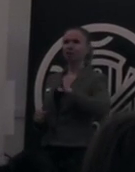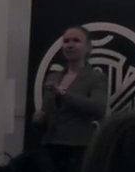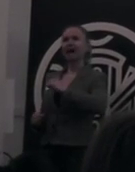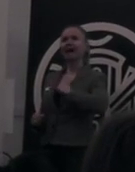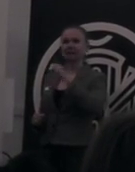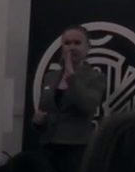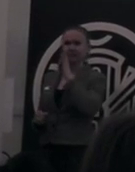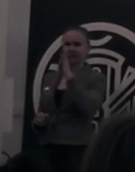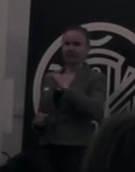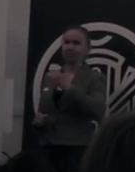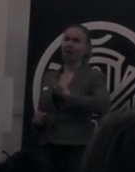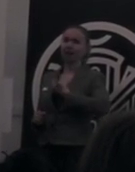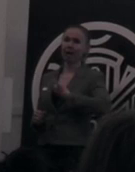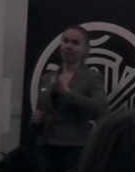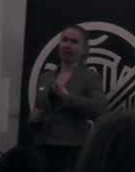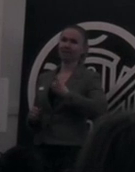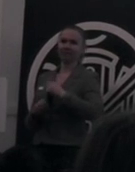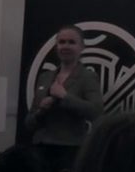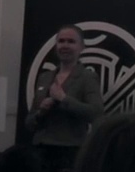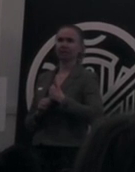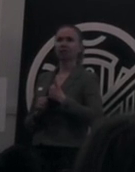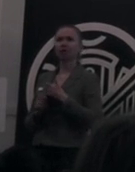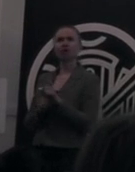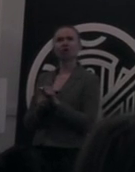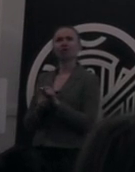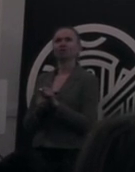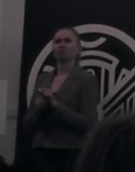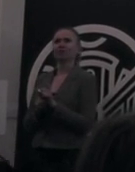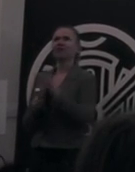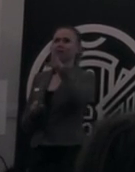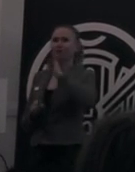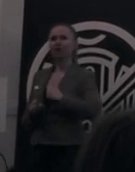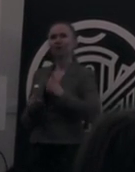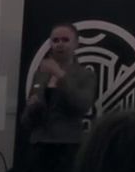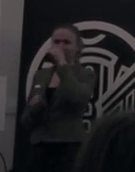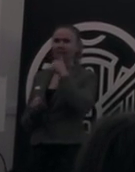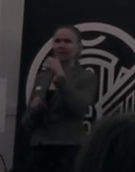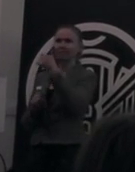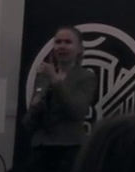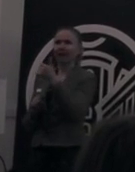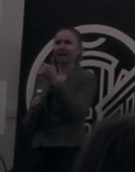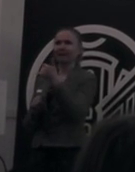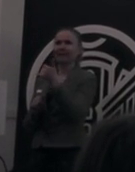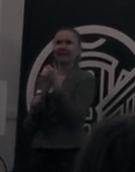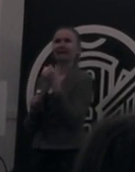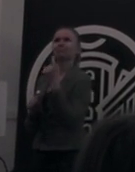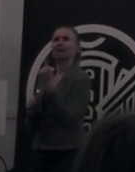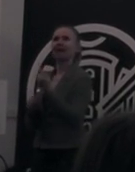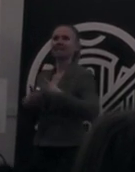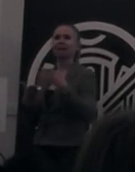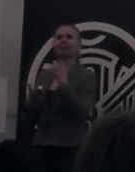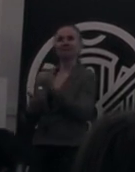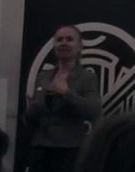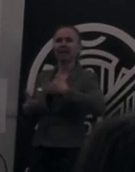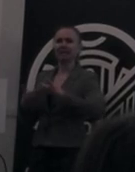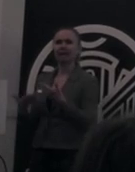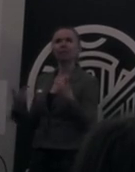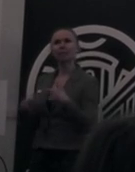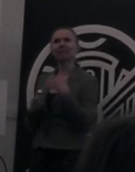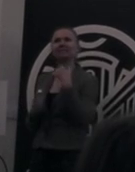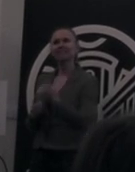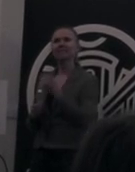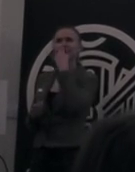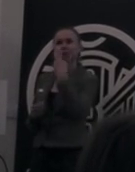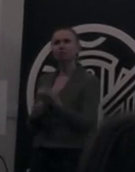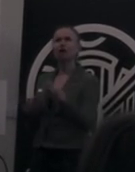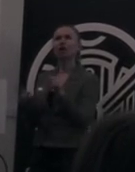they're helping you from an altruistic viewpoint because they want to help. Let them help you because they understand it's in their